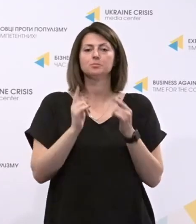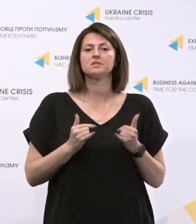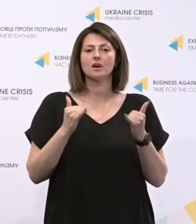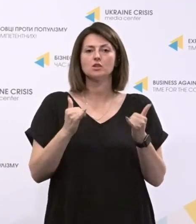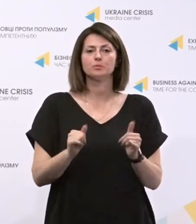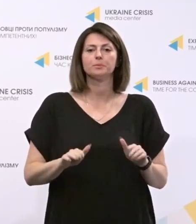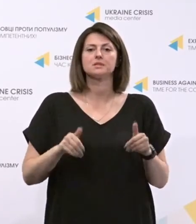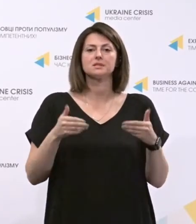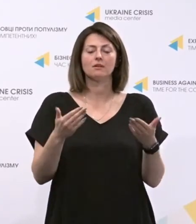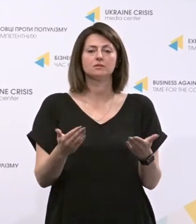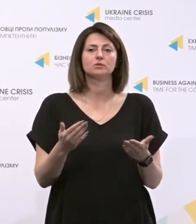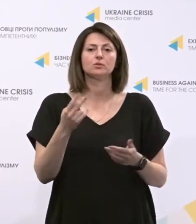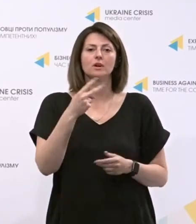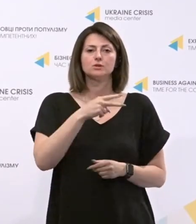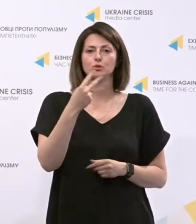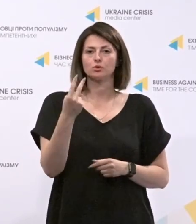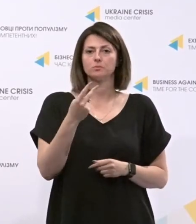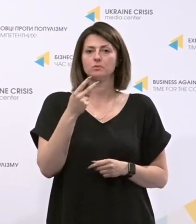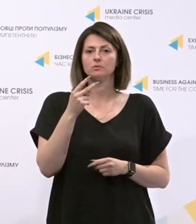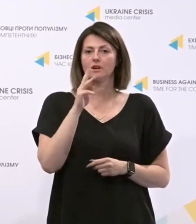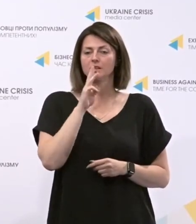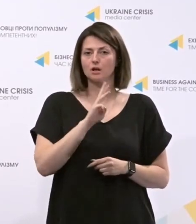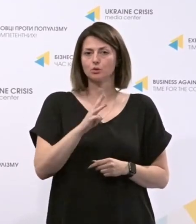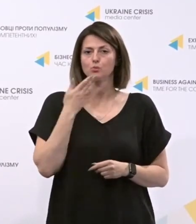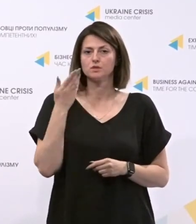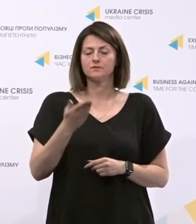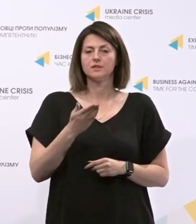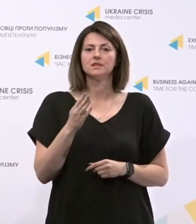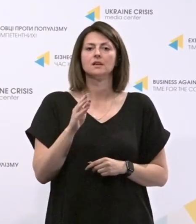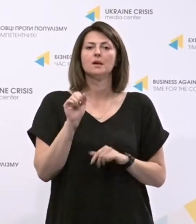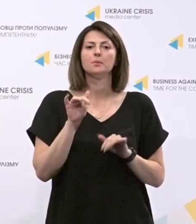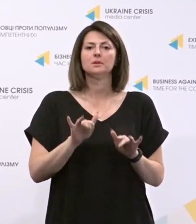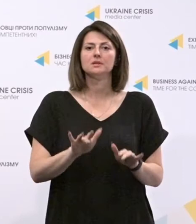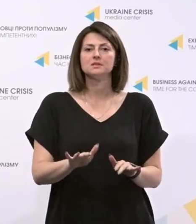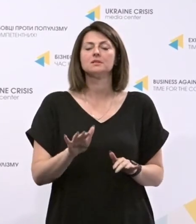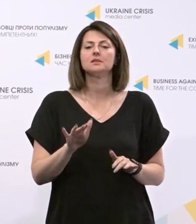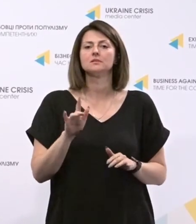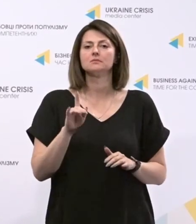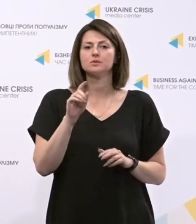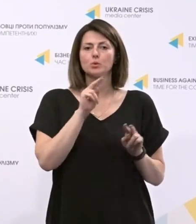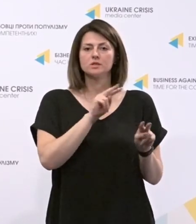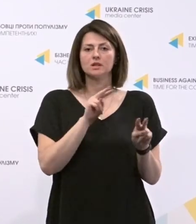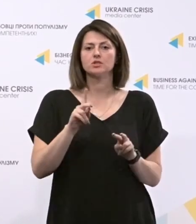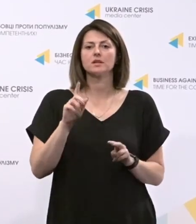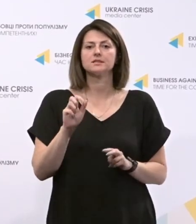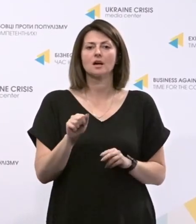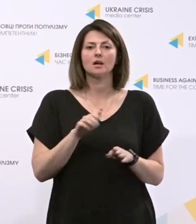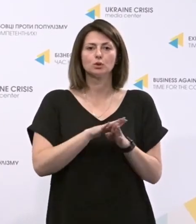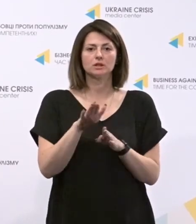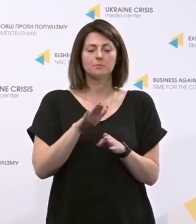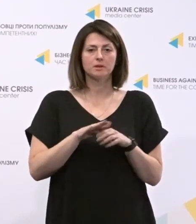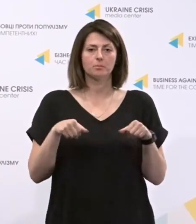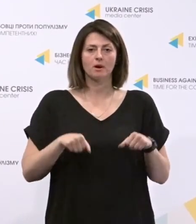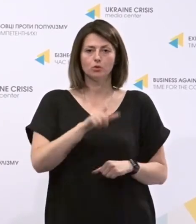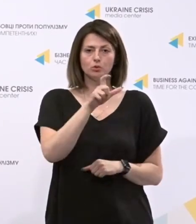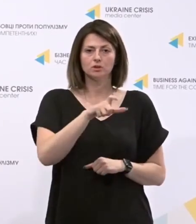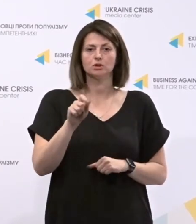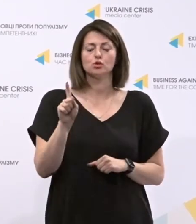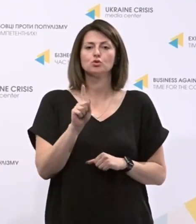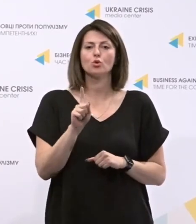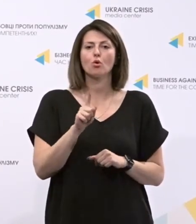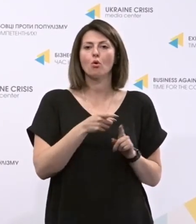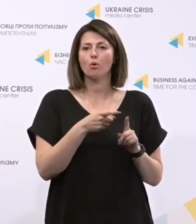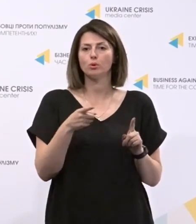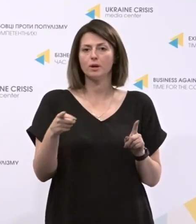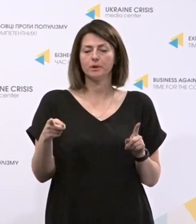the United Nations Human Rights Monitoring Mission in Ukraine that covers the period from the 16th of February to the